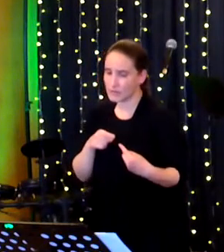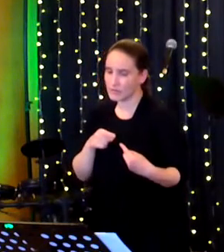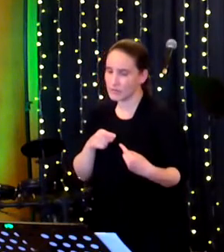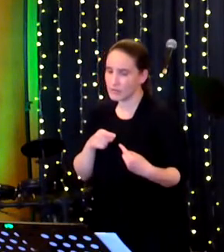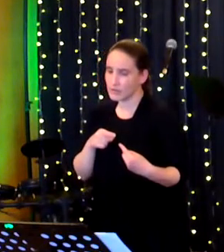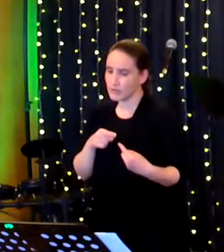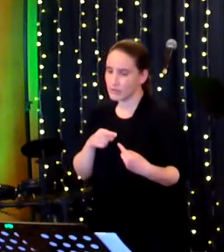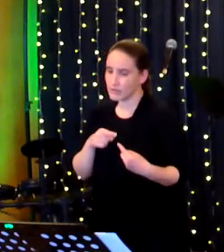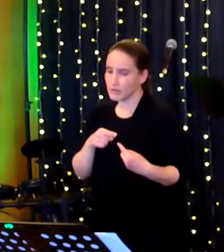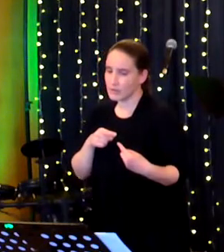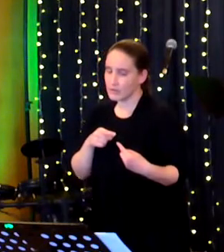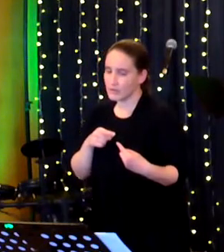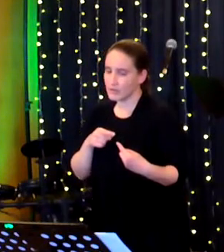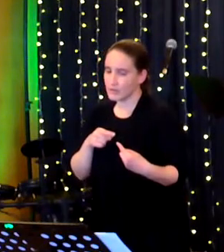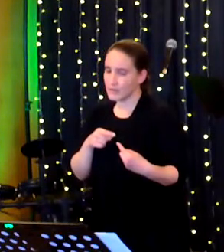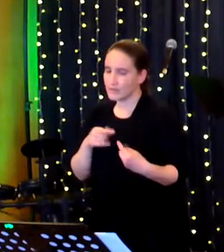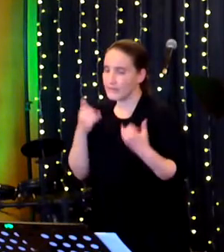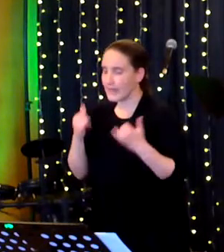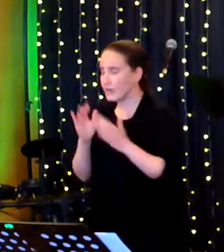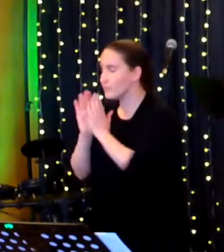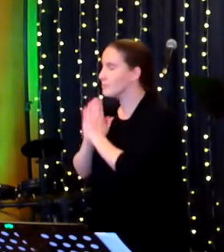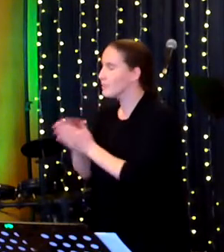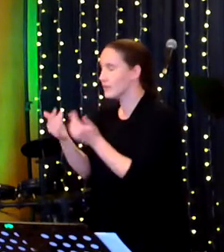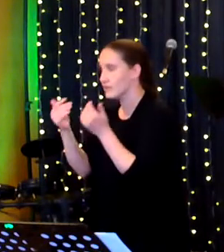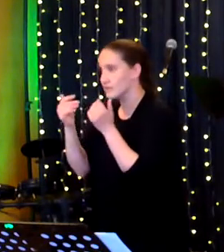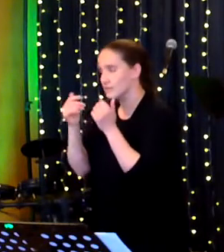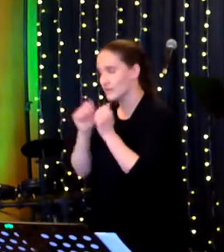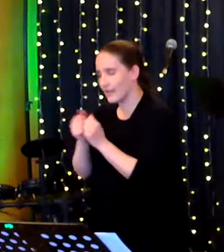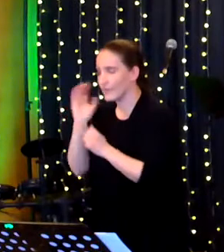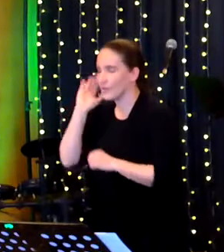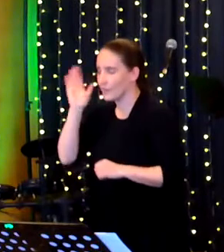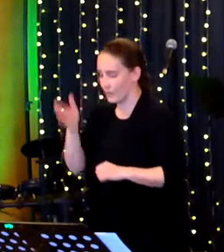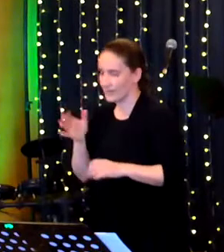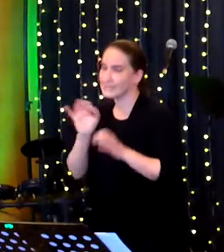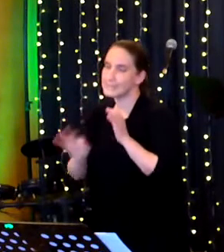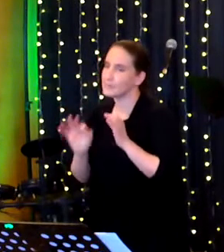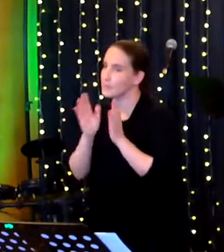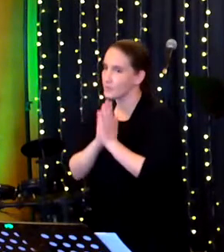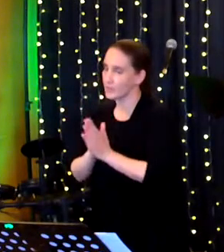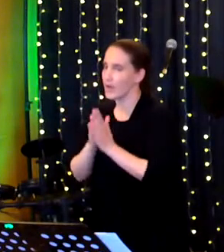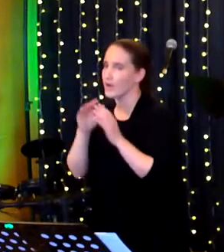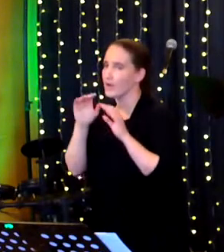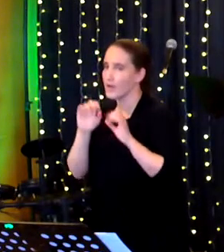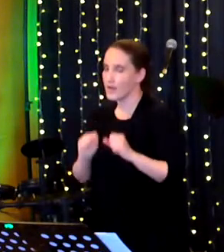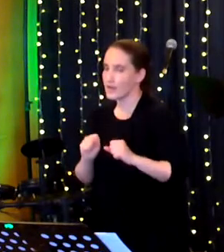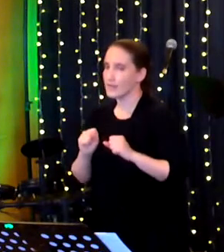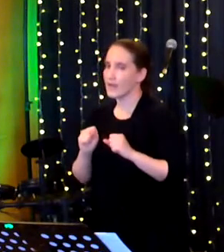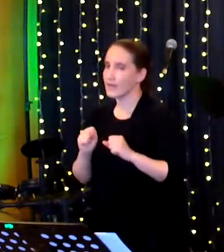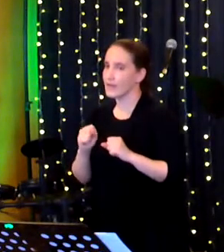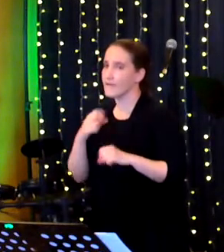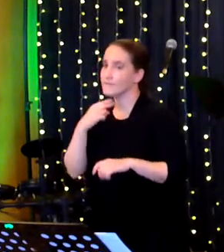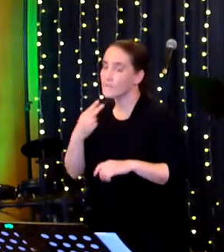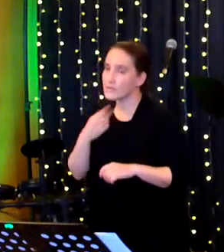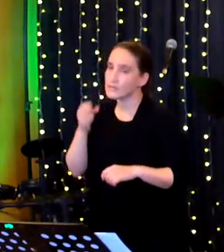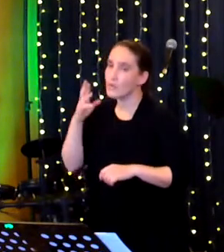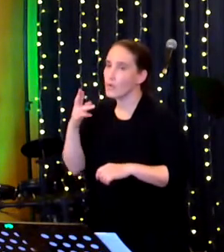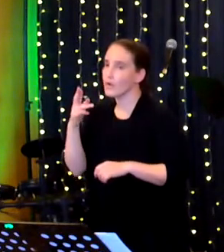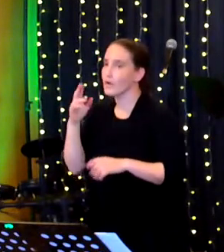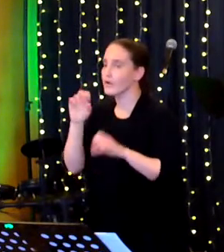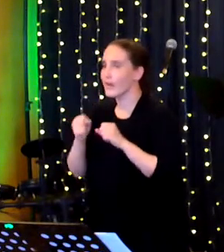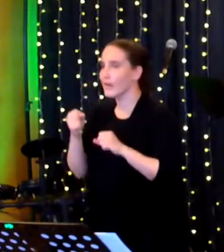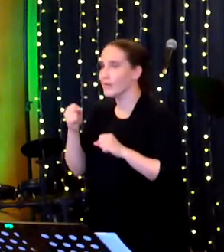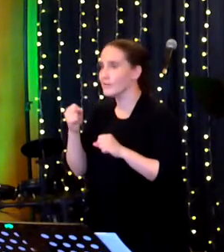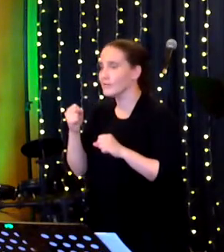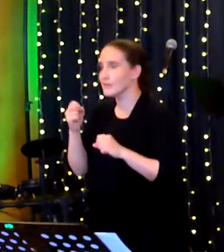a simple prayer now, and you can just pray it in your head, or you can pray it out loud after me. Just ask